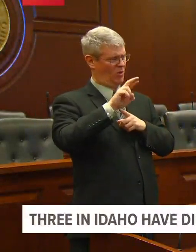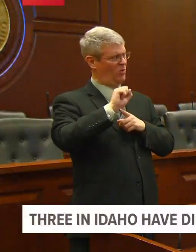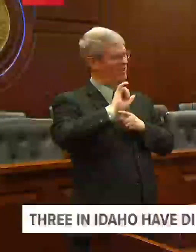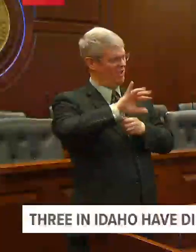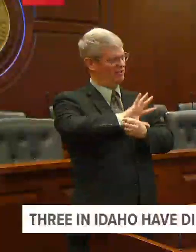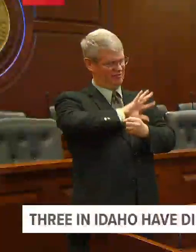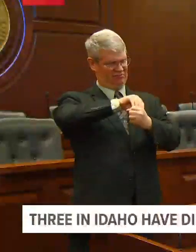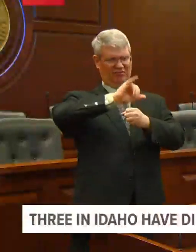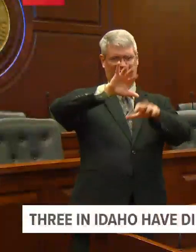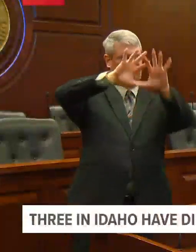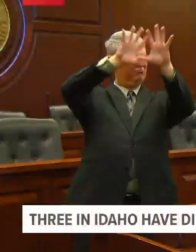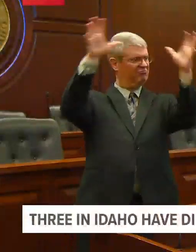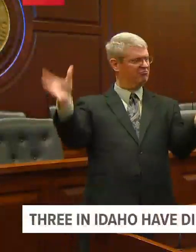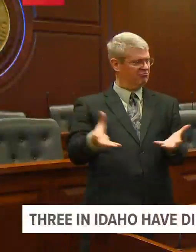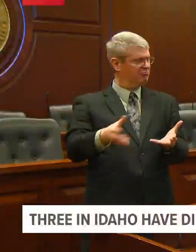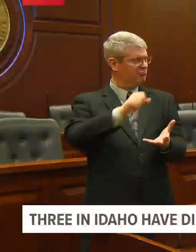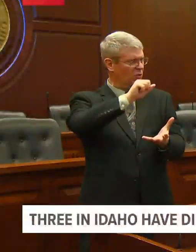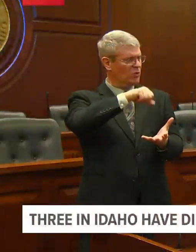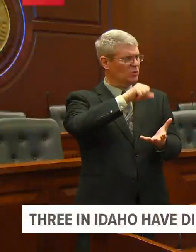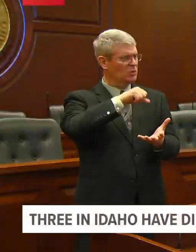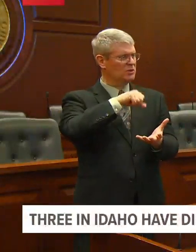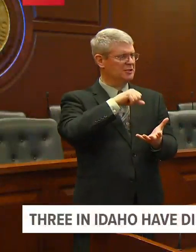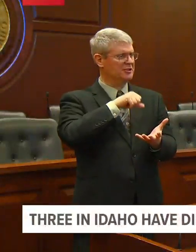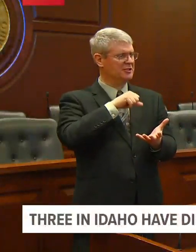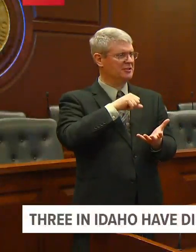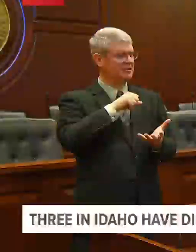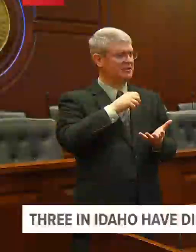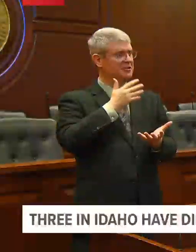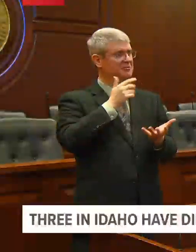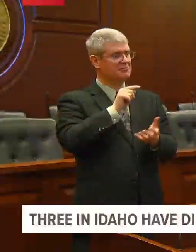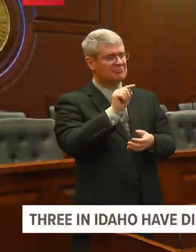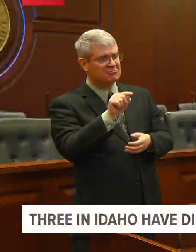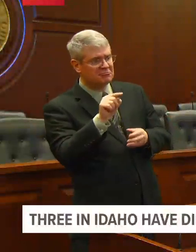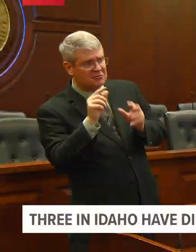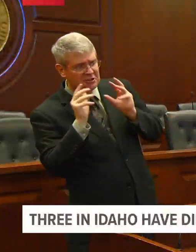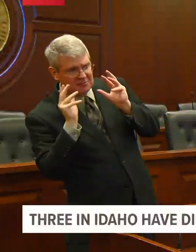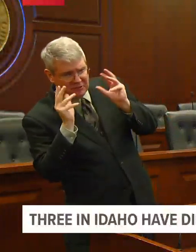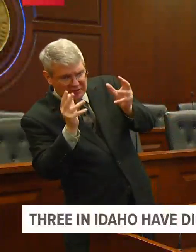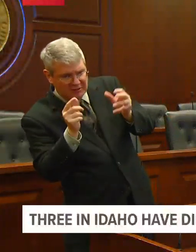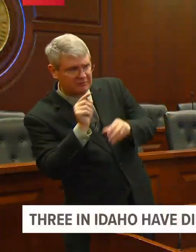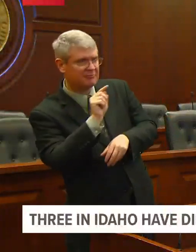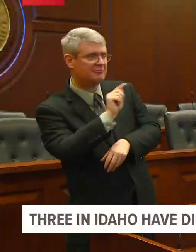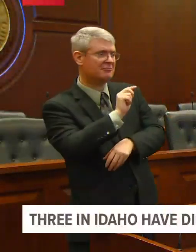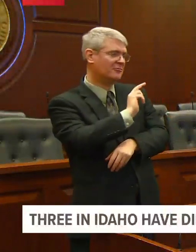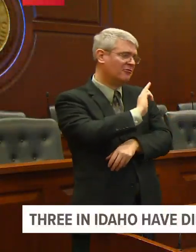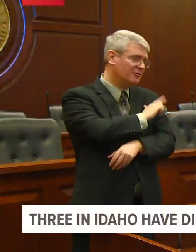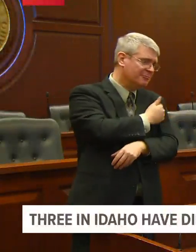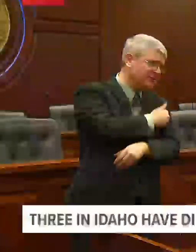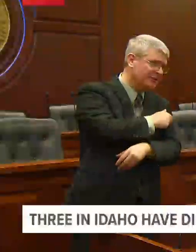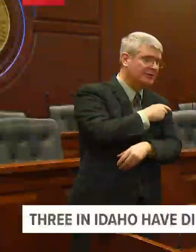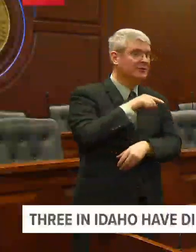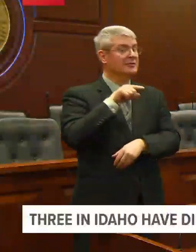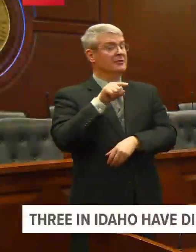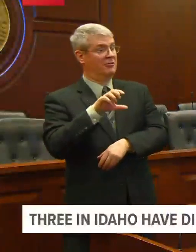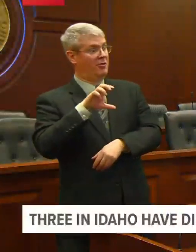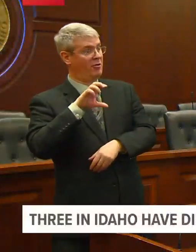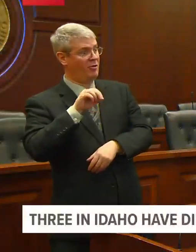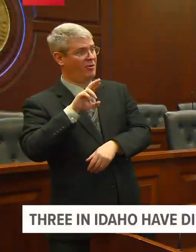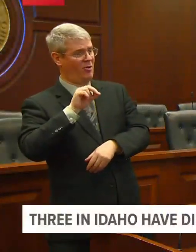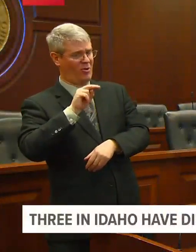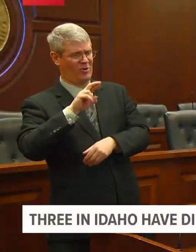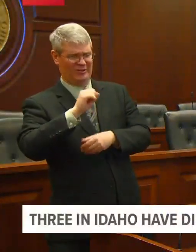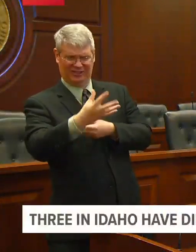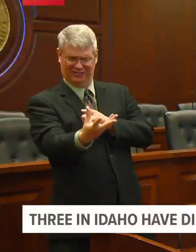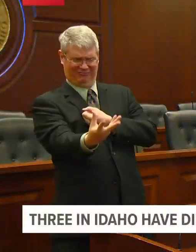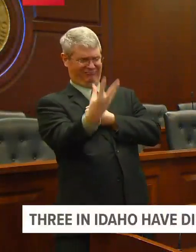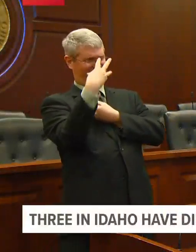ambulance district, whether it's a hospital, whoever it is, coroners are part of that process. So if they have a